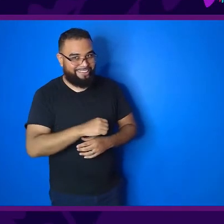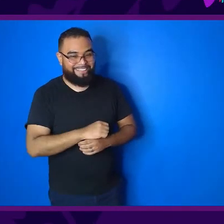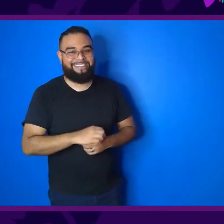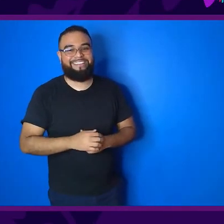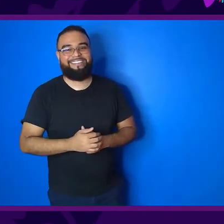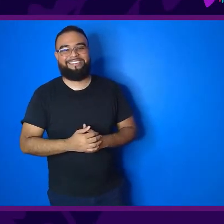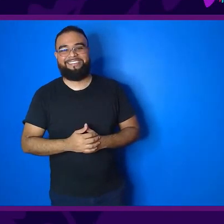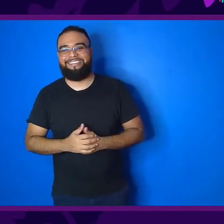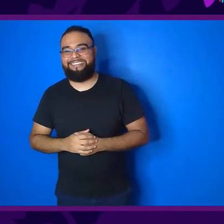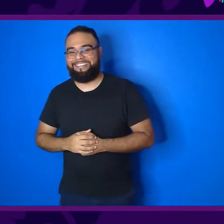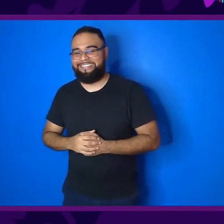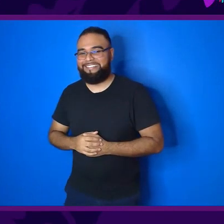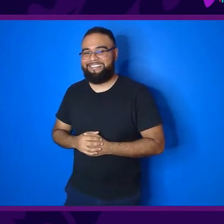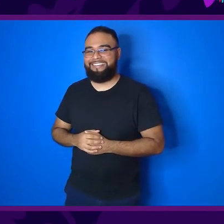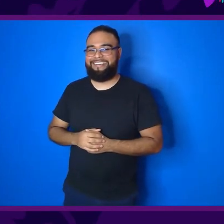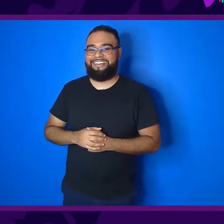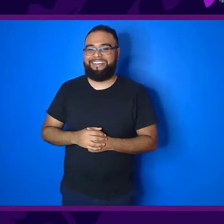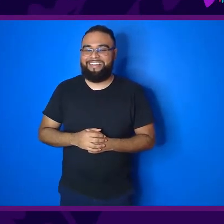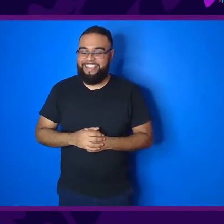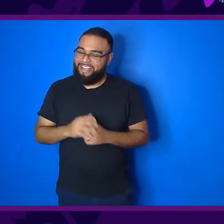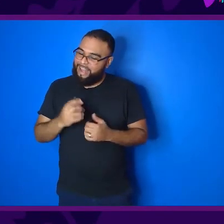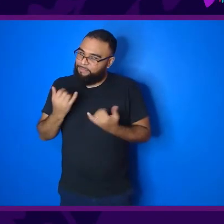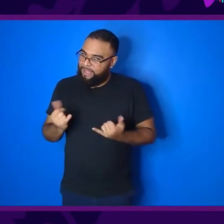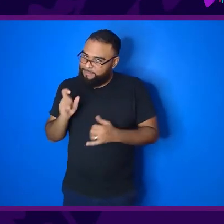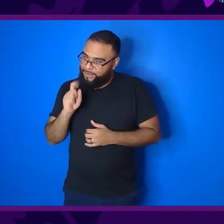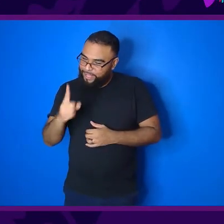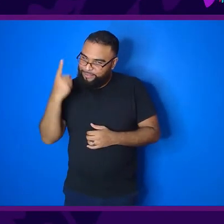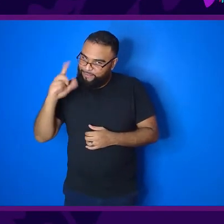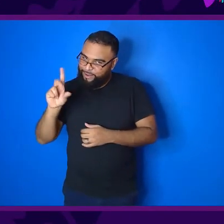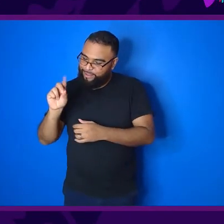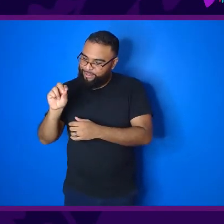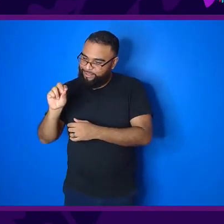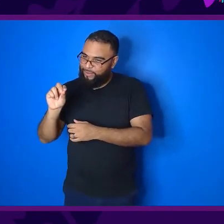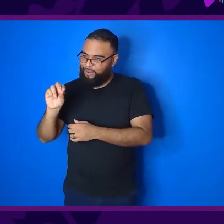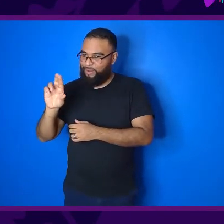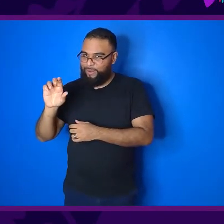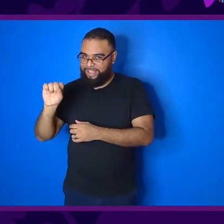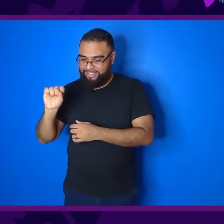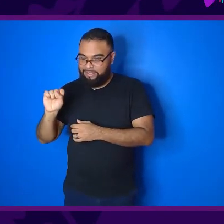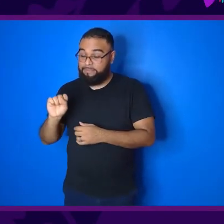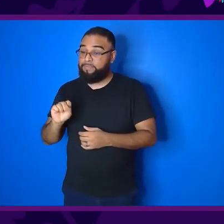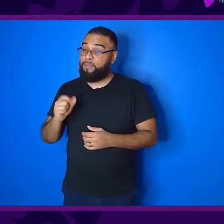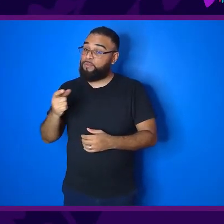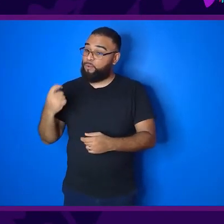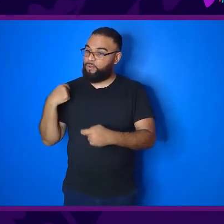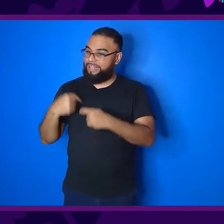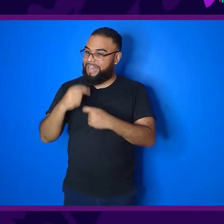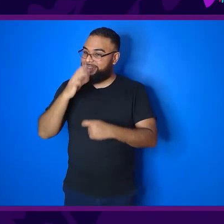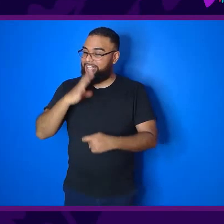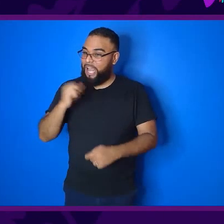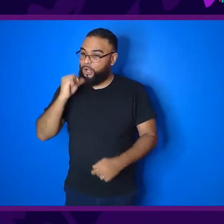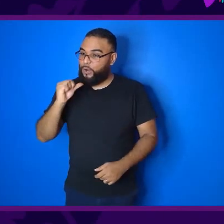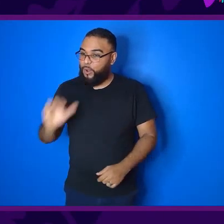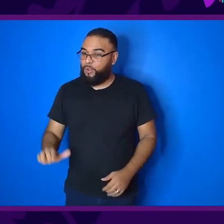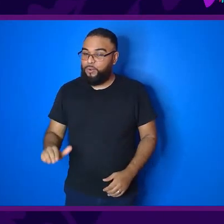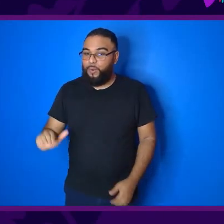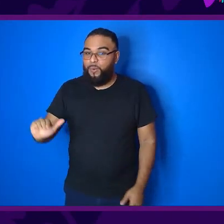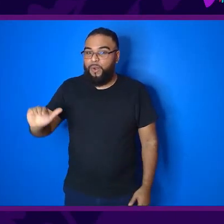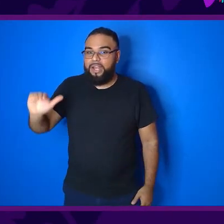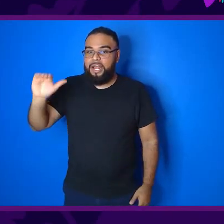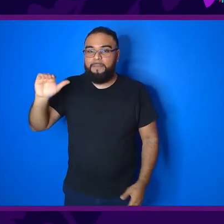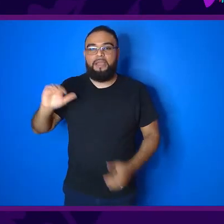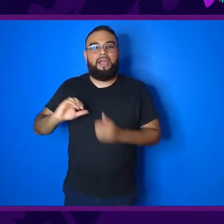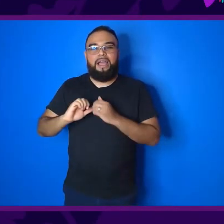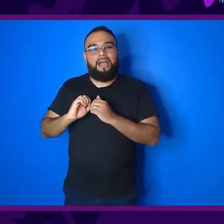This one's for Dolores. As a Latina girl growing up, what did it feel like to have everyone paying attention to not